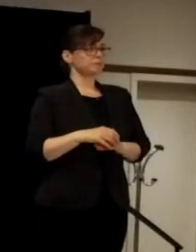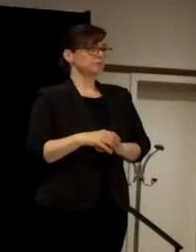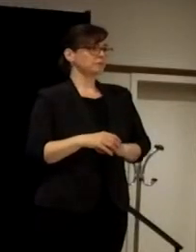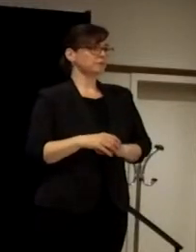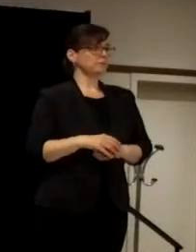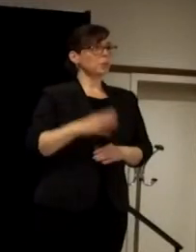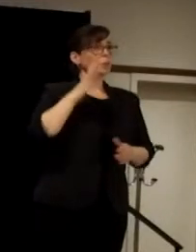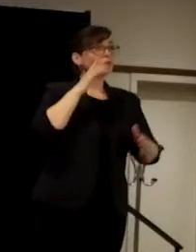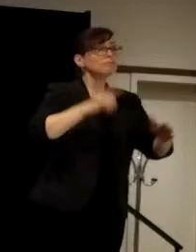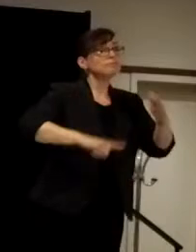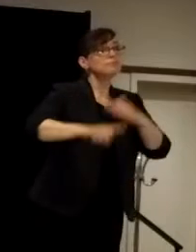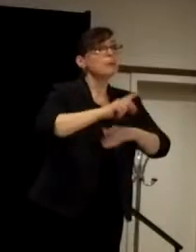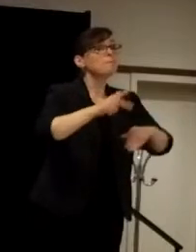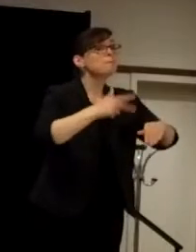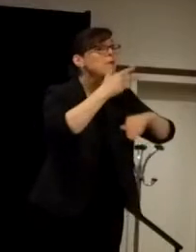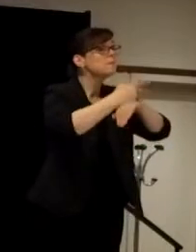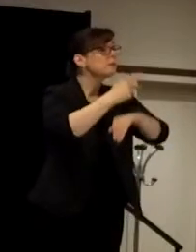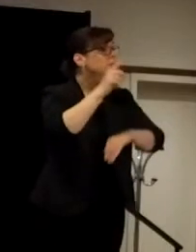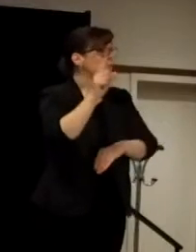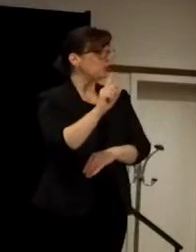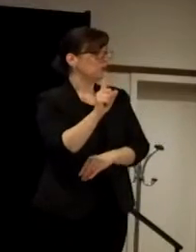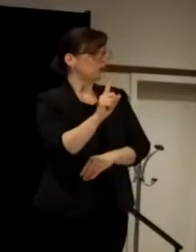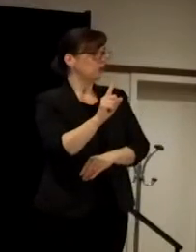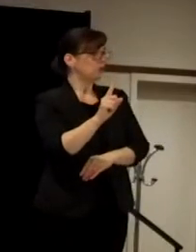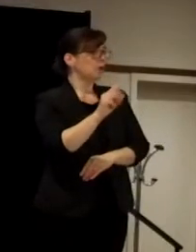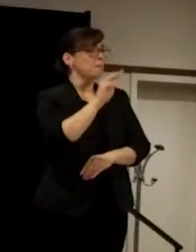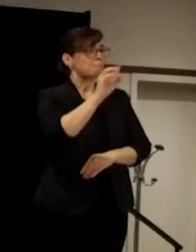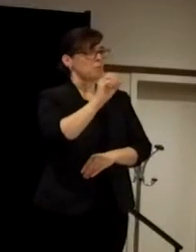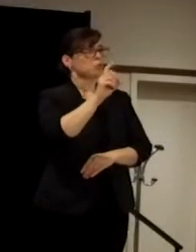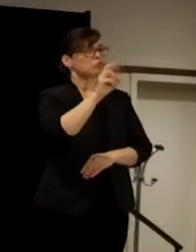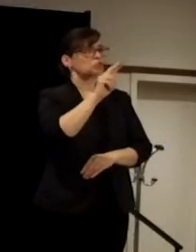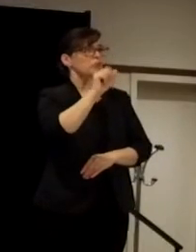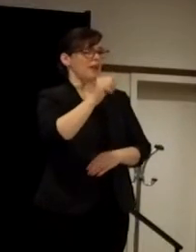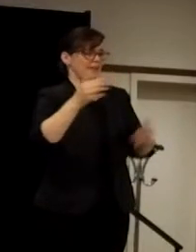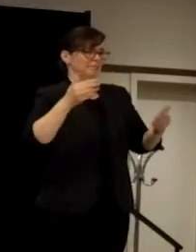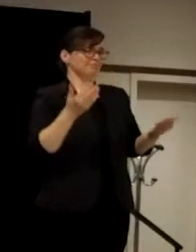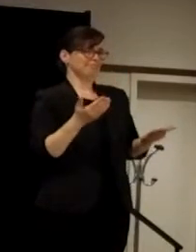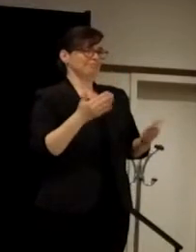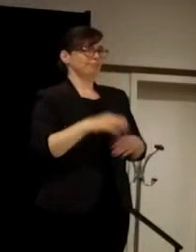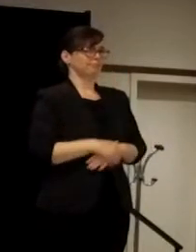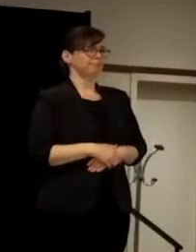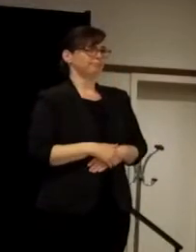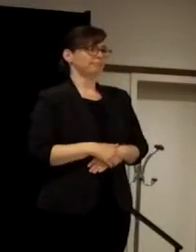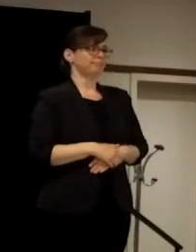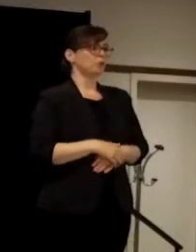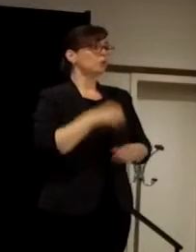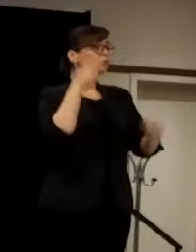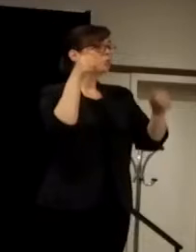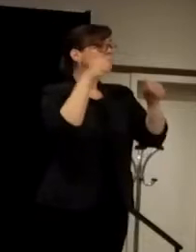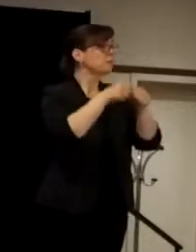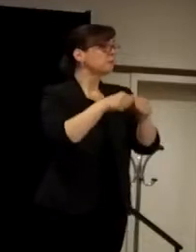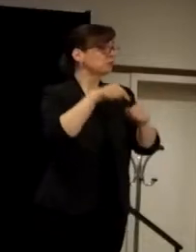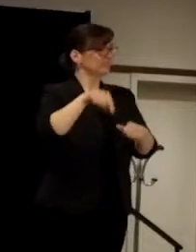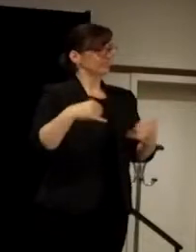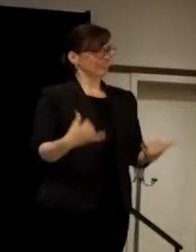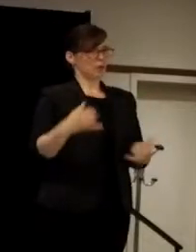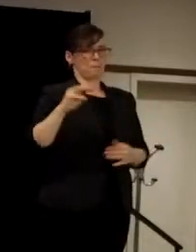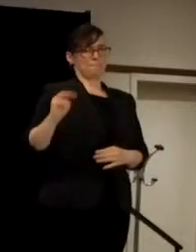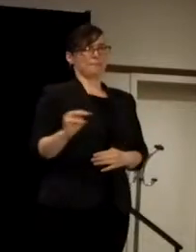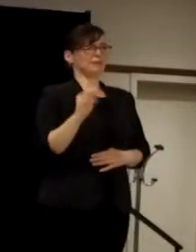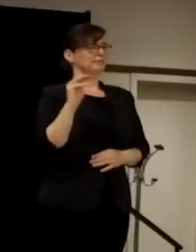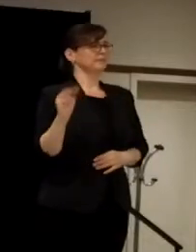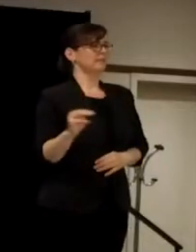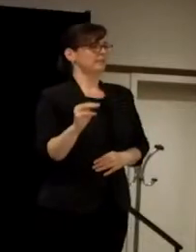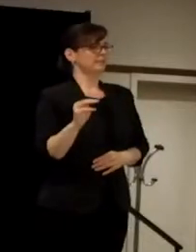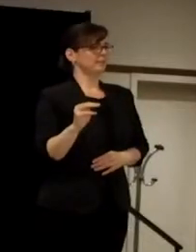be Moderna. Remember, vaccine week, even though today's Monday, we're still in last week's vaccine week. The